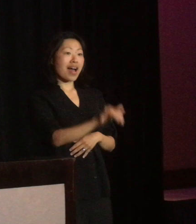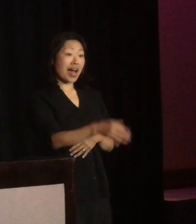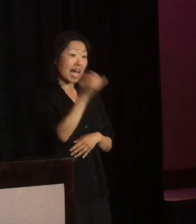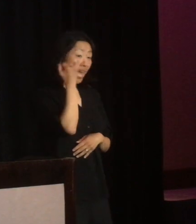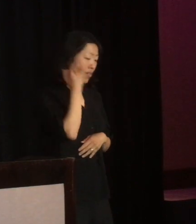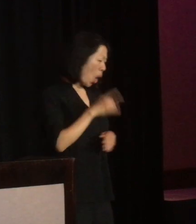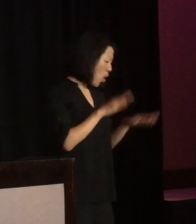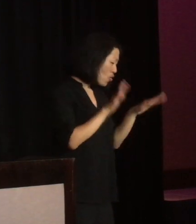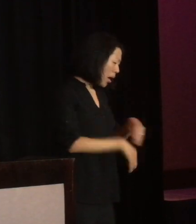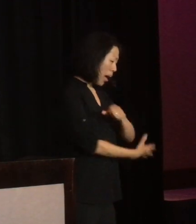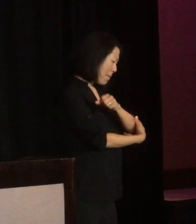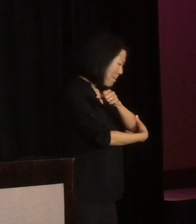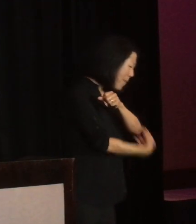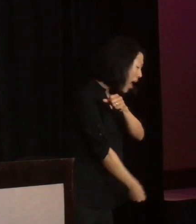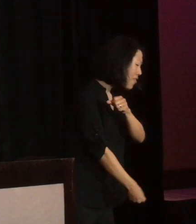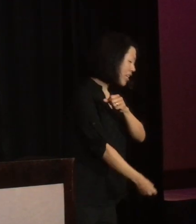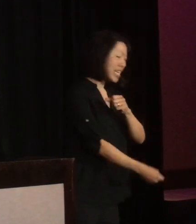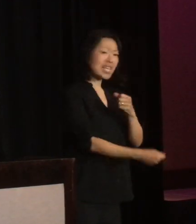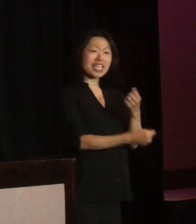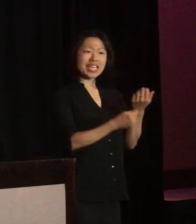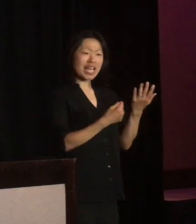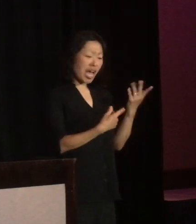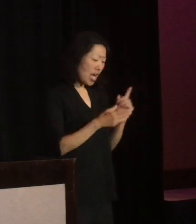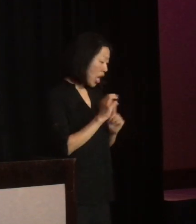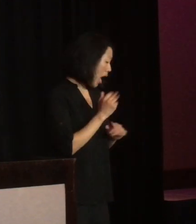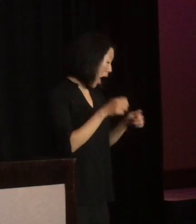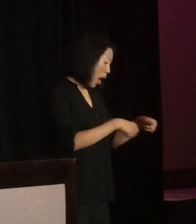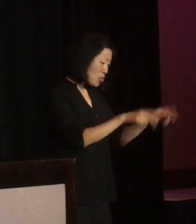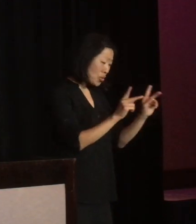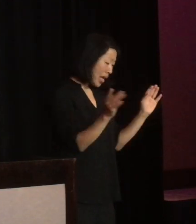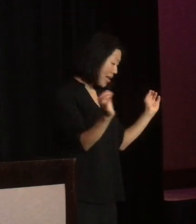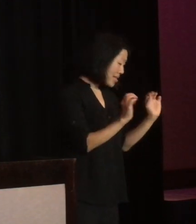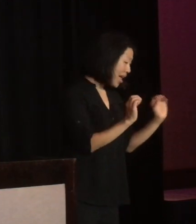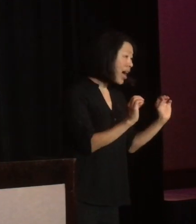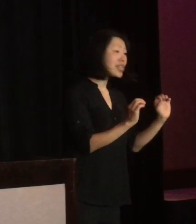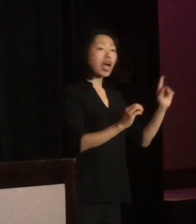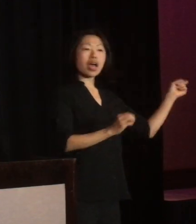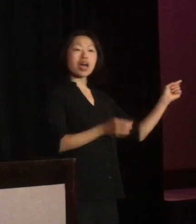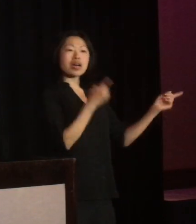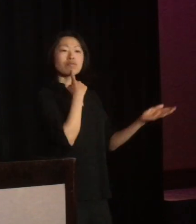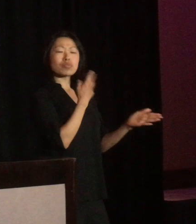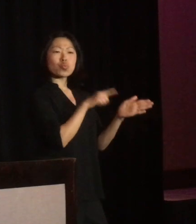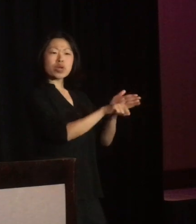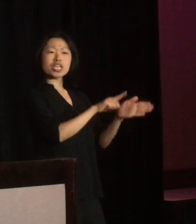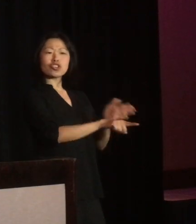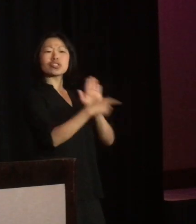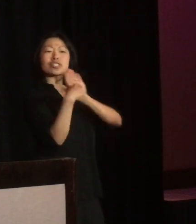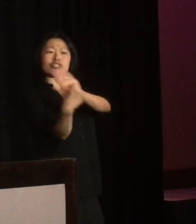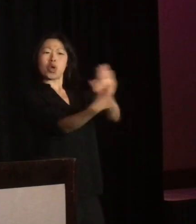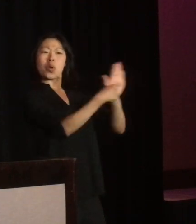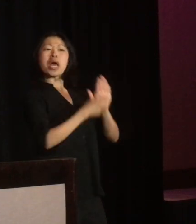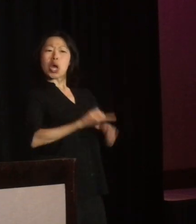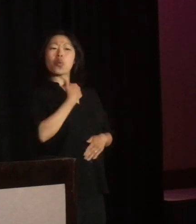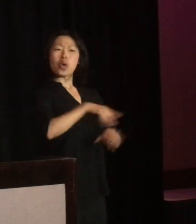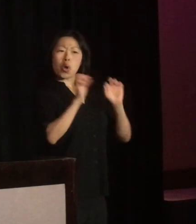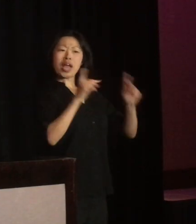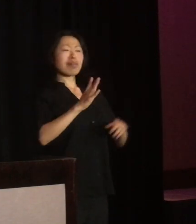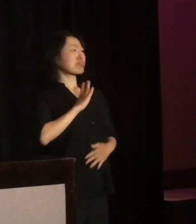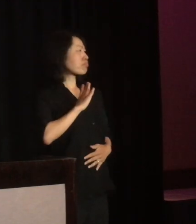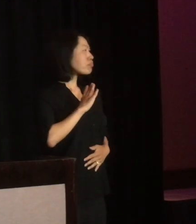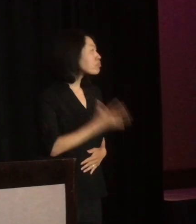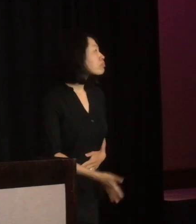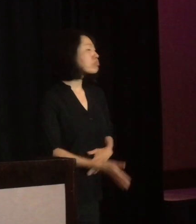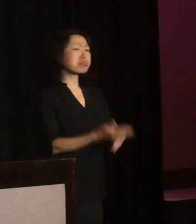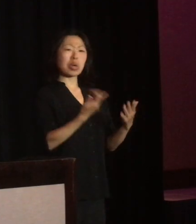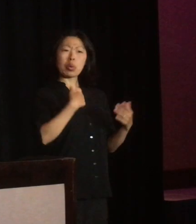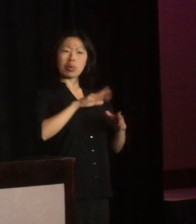poverty and we came from circumstances where we had no opportunities, this says we are okay, right? And this is in the research, not just